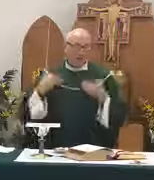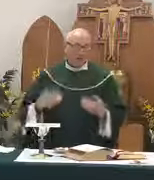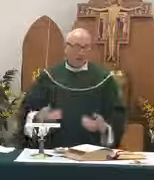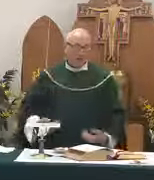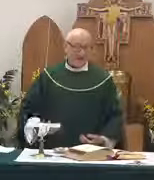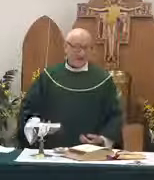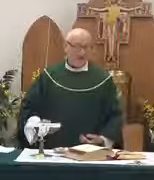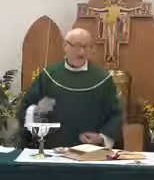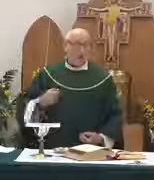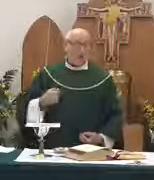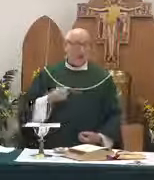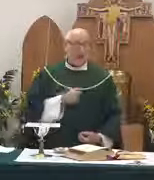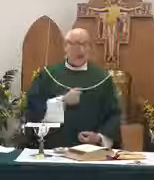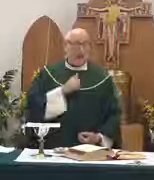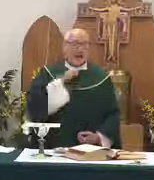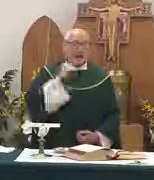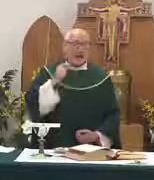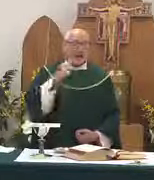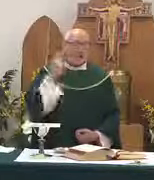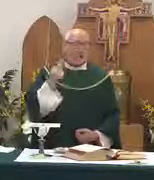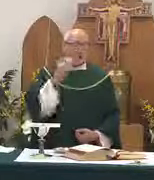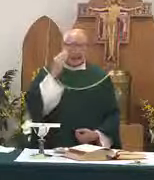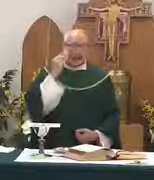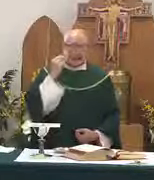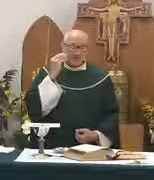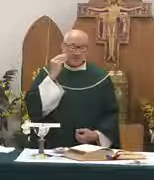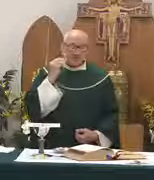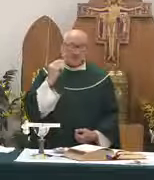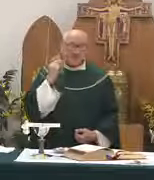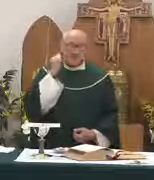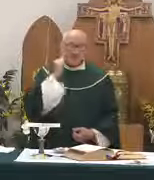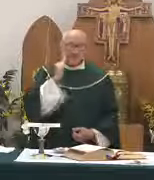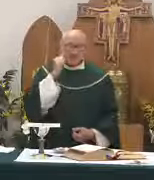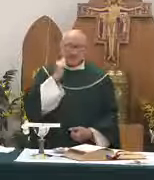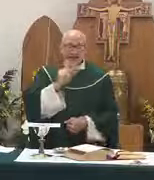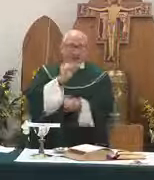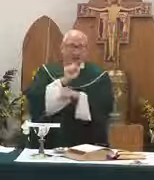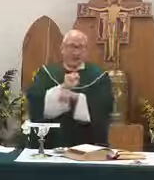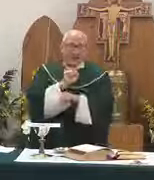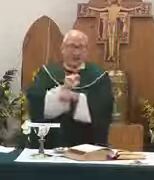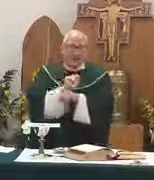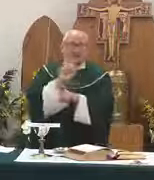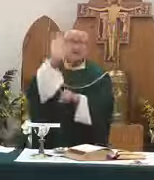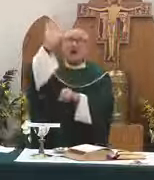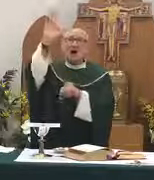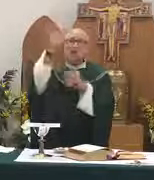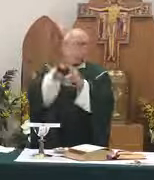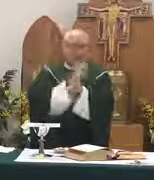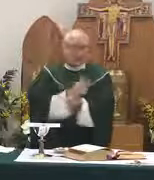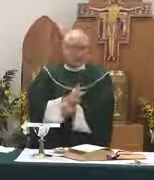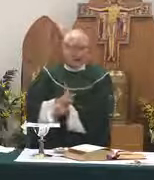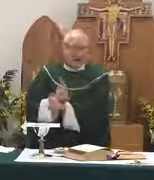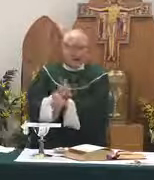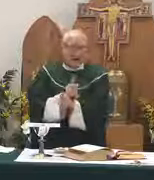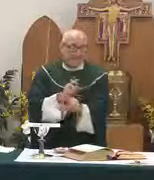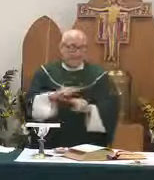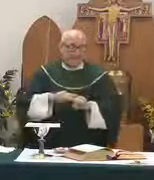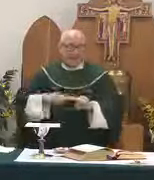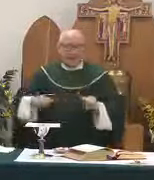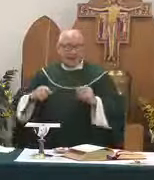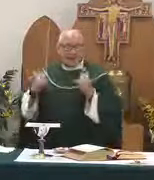this body, we not only experience the daily effects of your